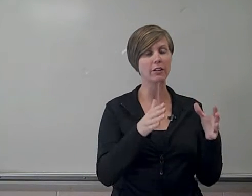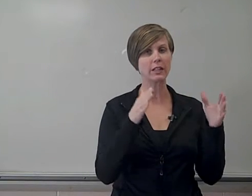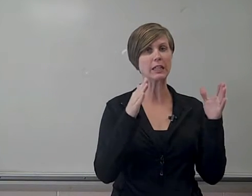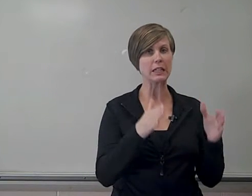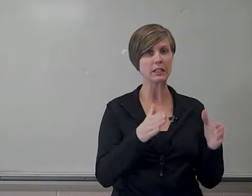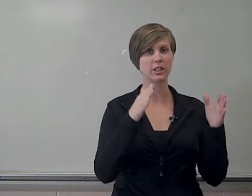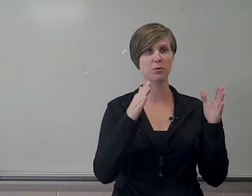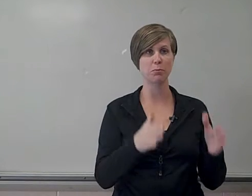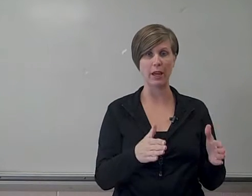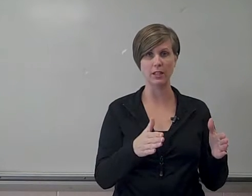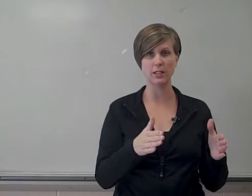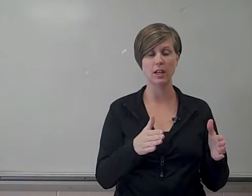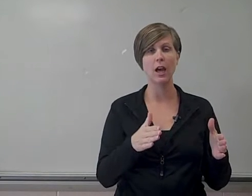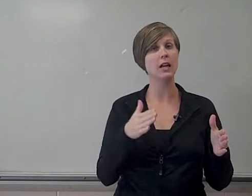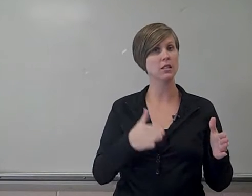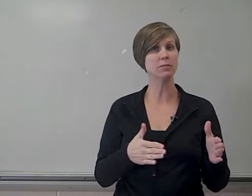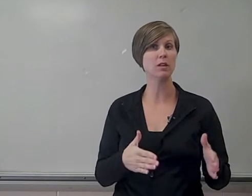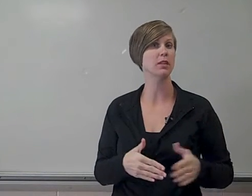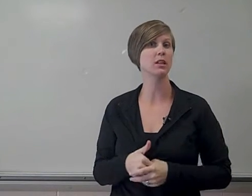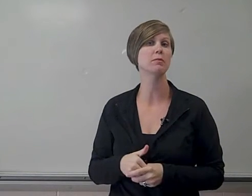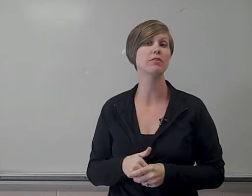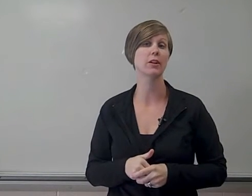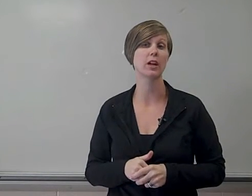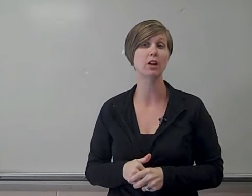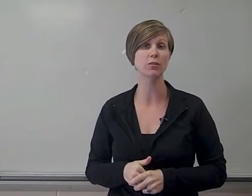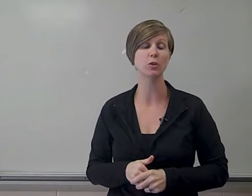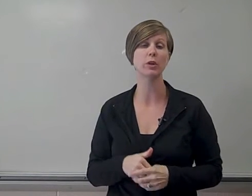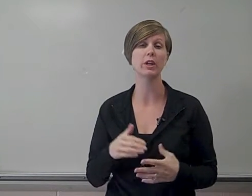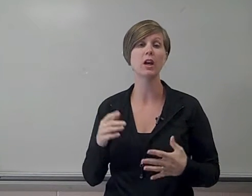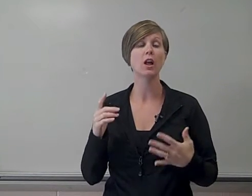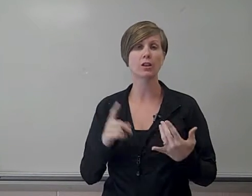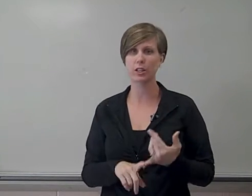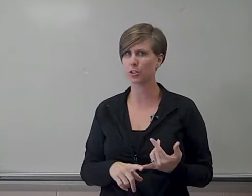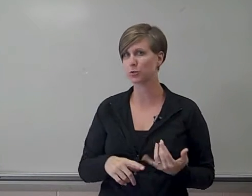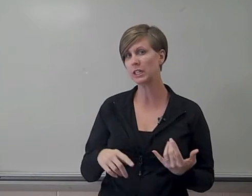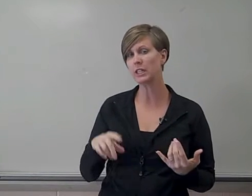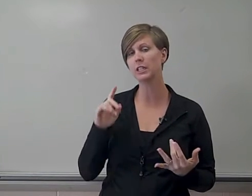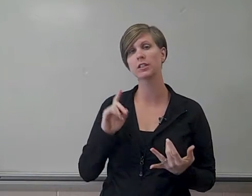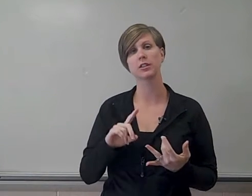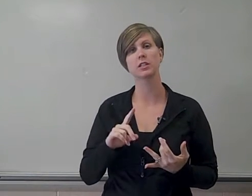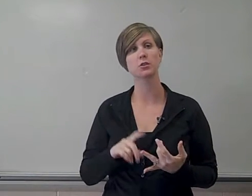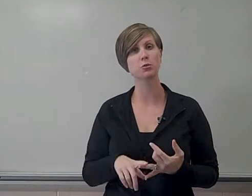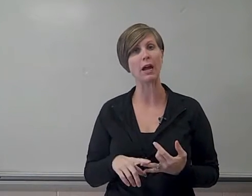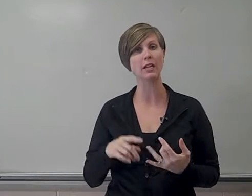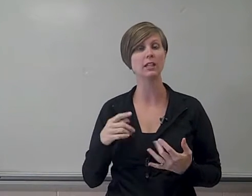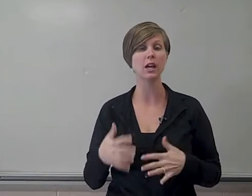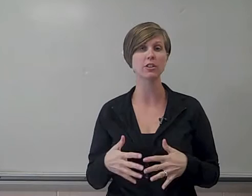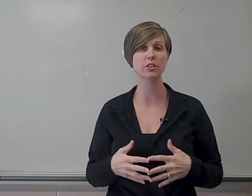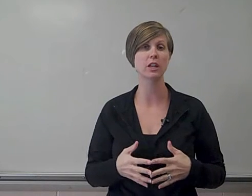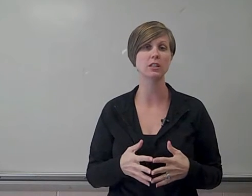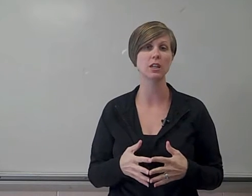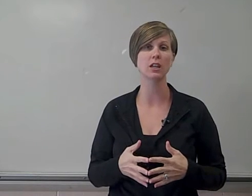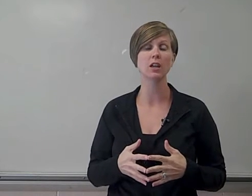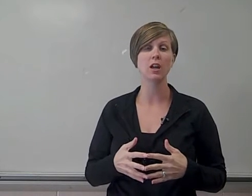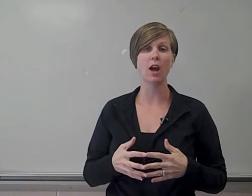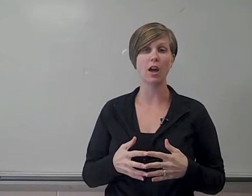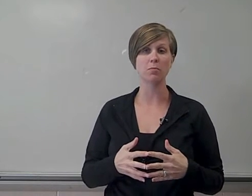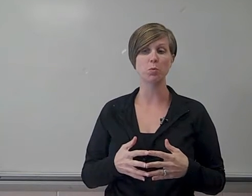very English-based. And sometimes that can be very helpful when learning to read, learning to write, and understanding